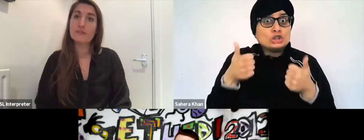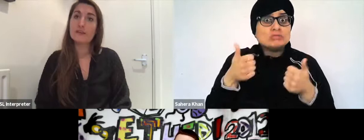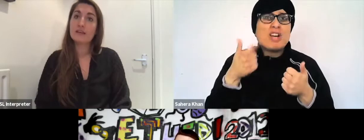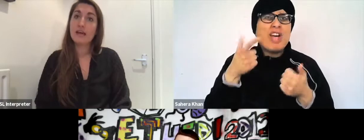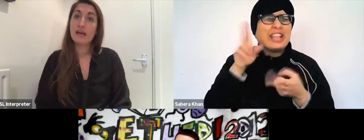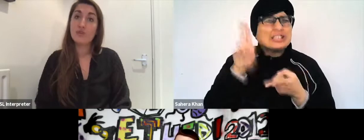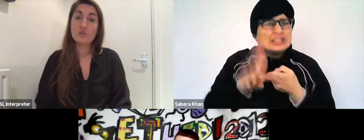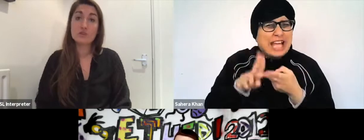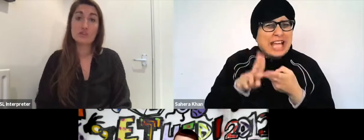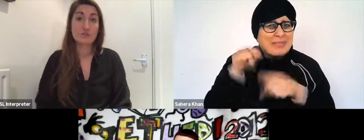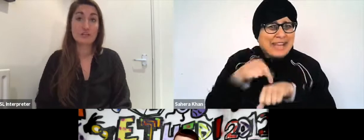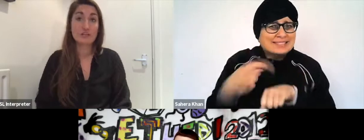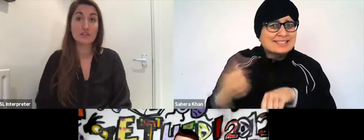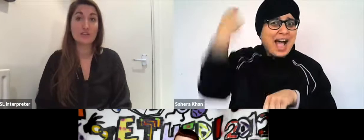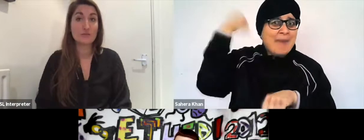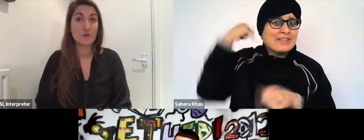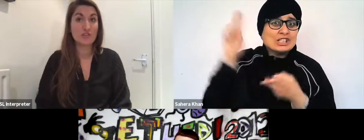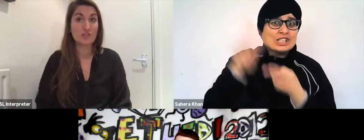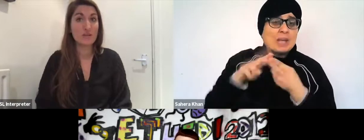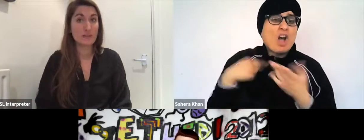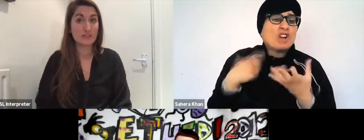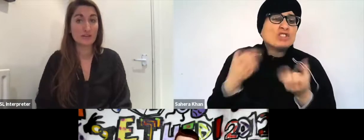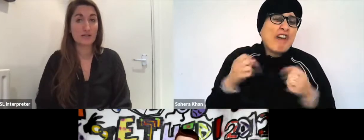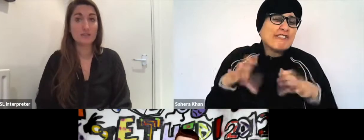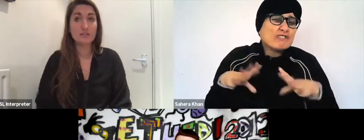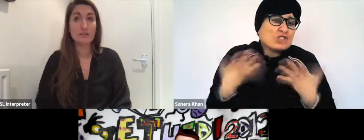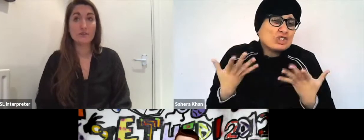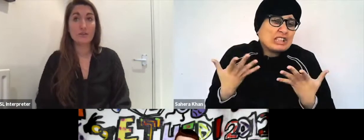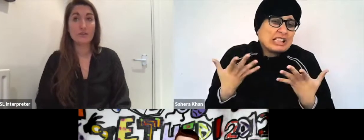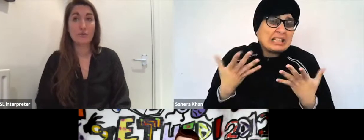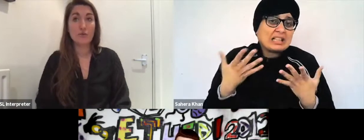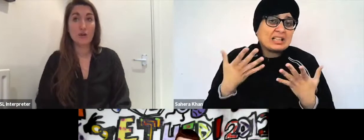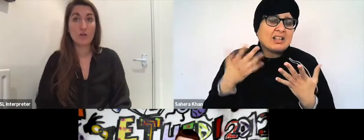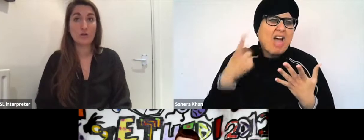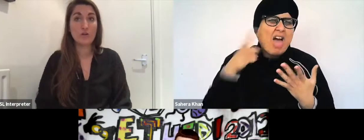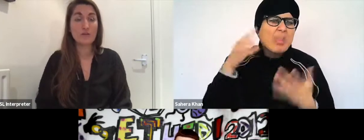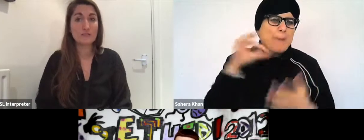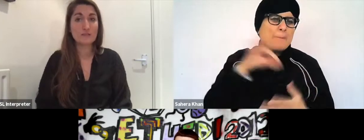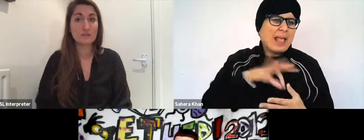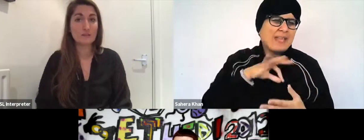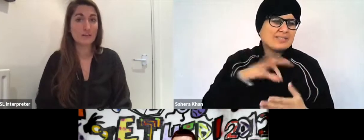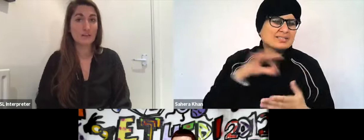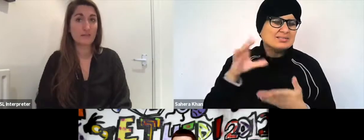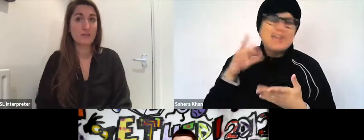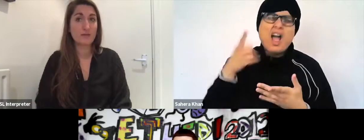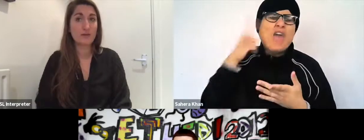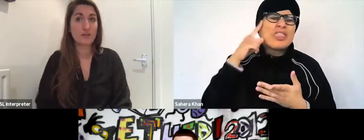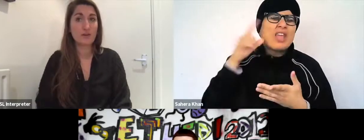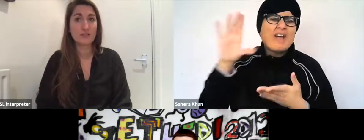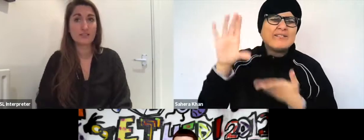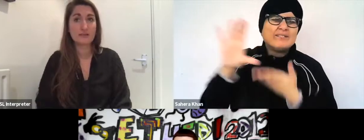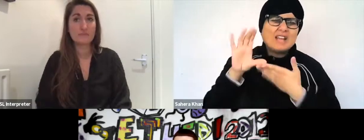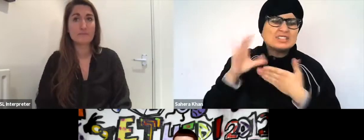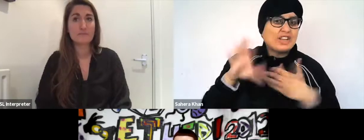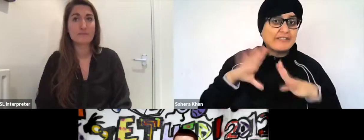school. And the course looked really good, and it was quite cheap at the time. So I thought, oh, I've been offered it for free, and I think maybe I'll